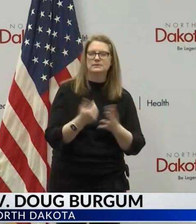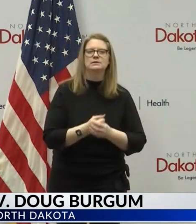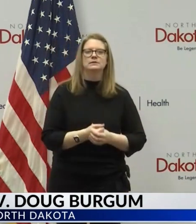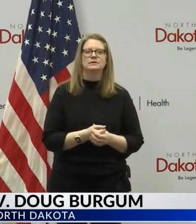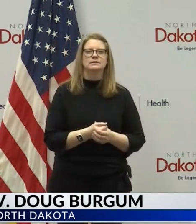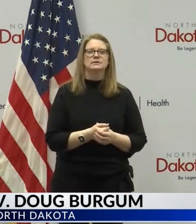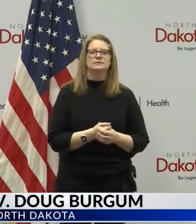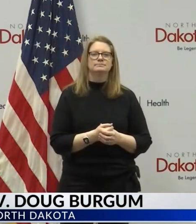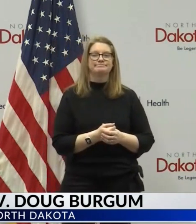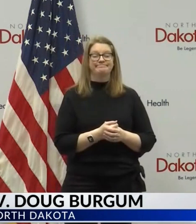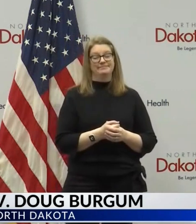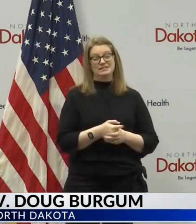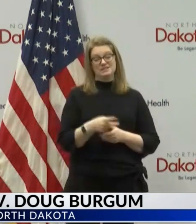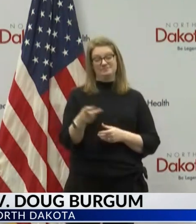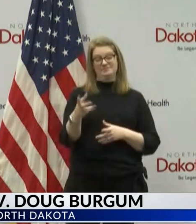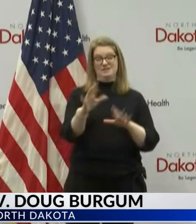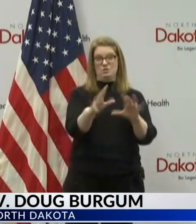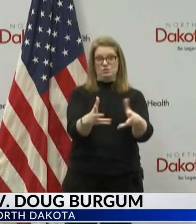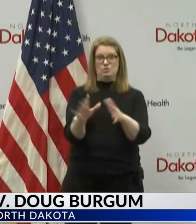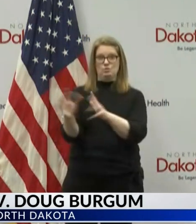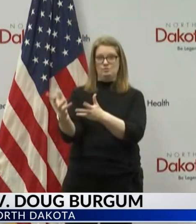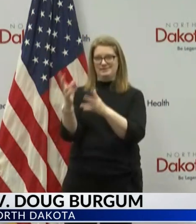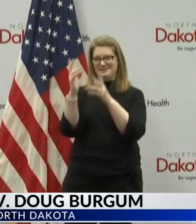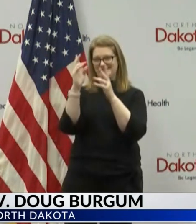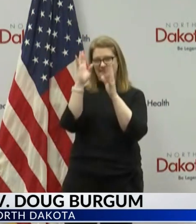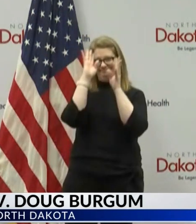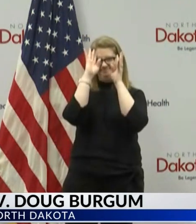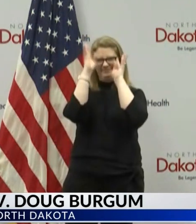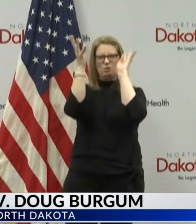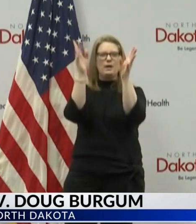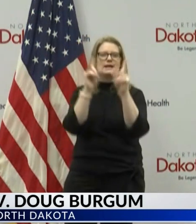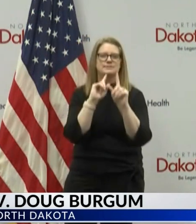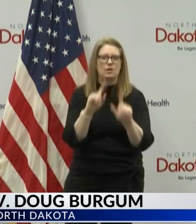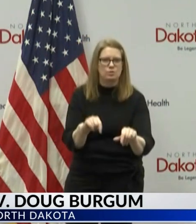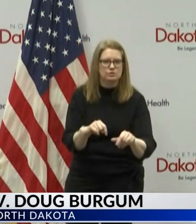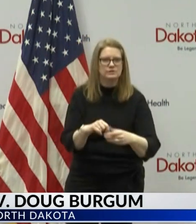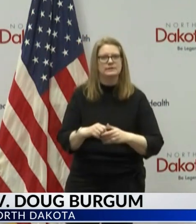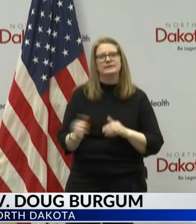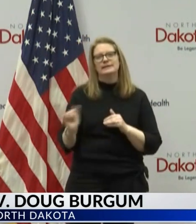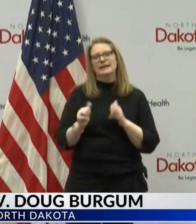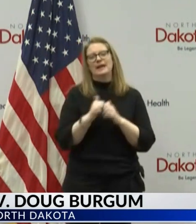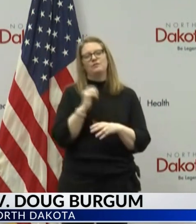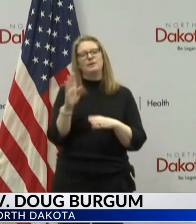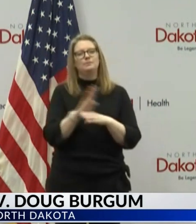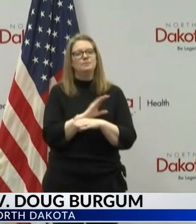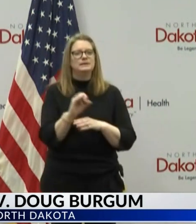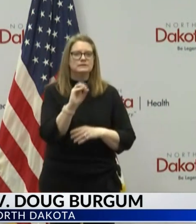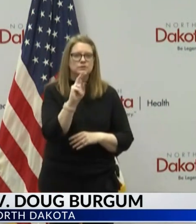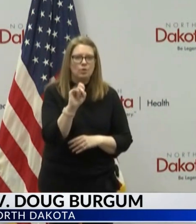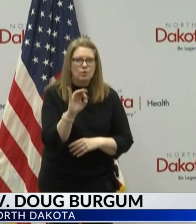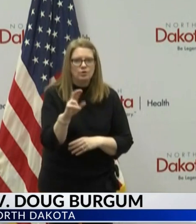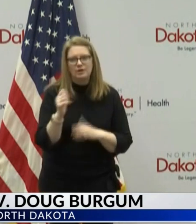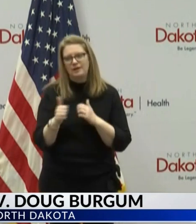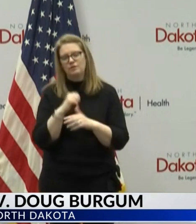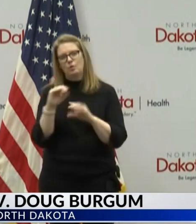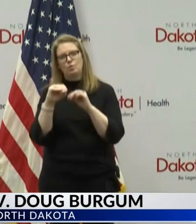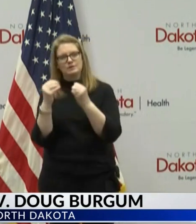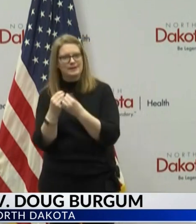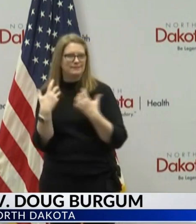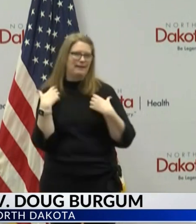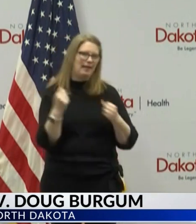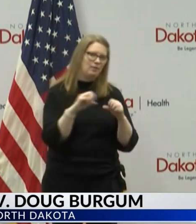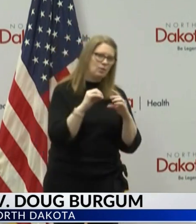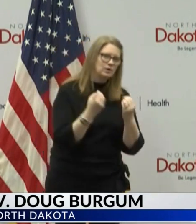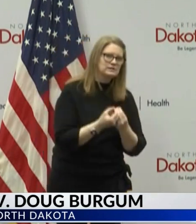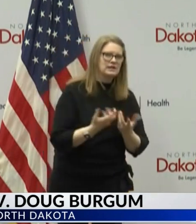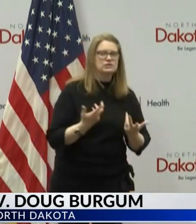be, again, back to those organizers to think creatively, just like every business owner and every organization and every health organization, every